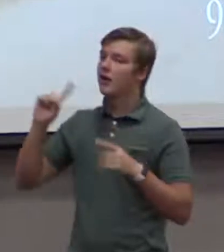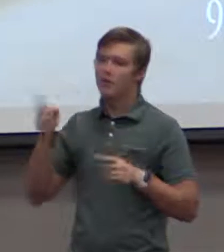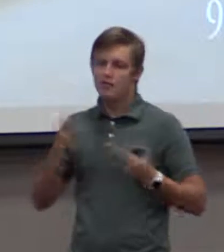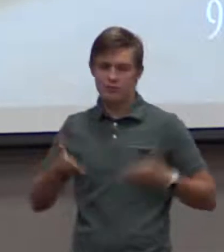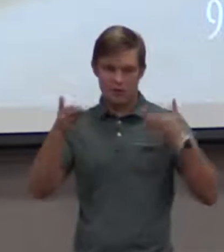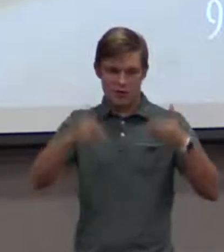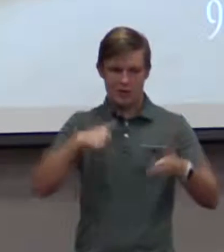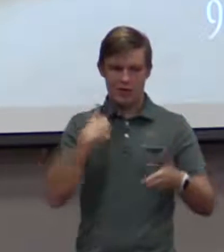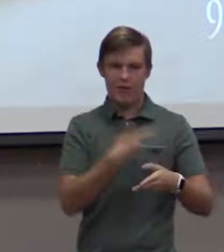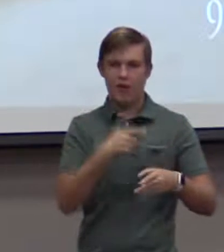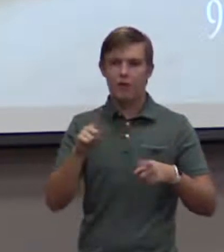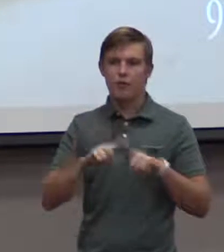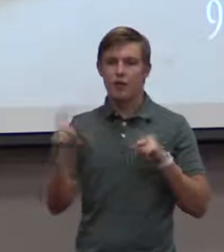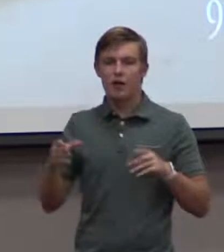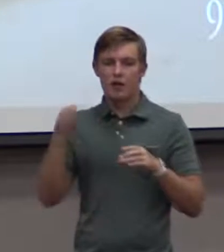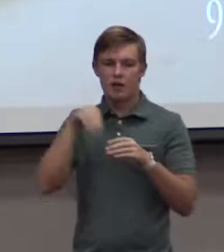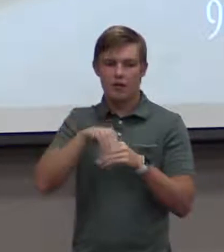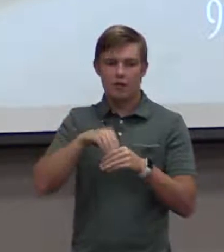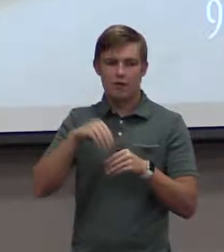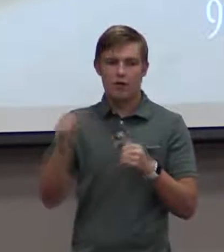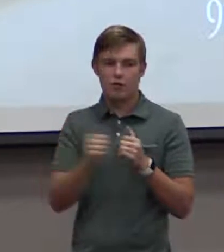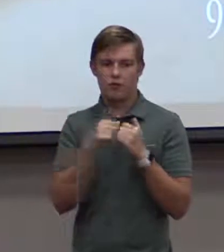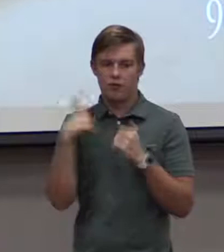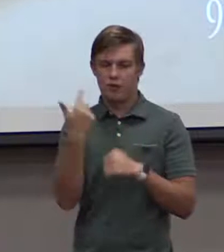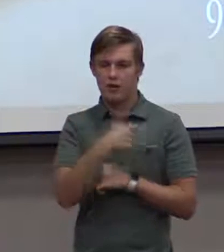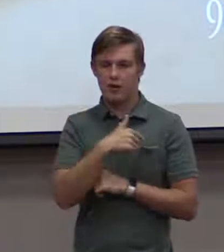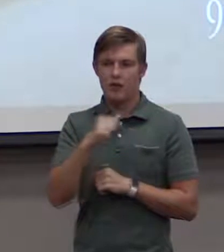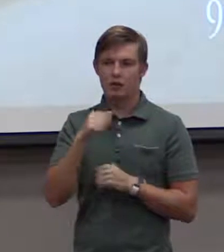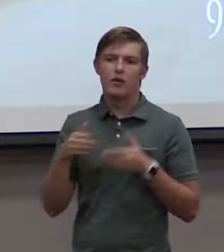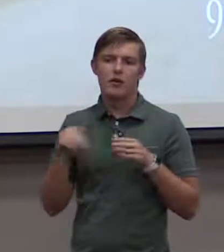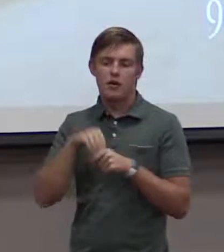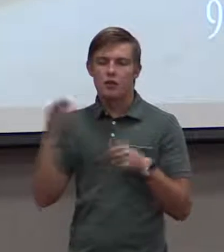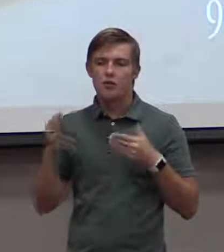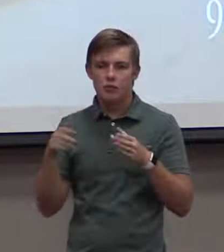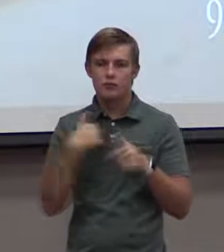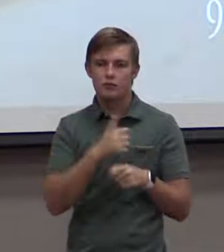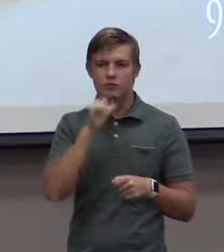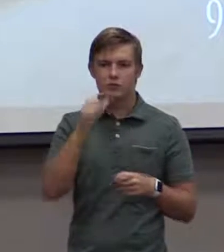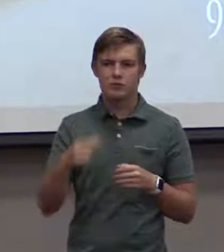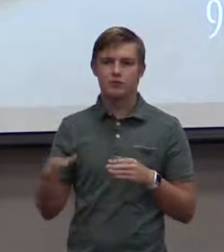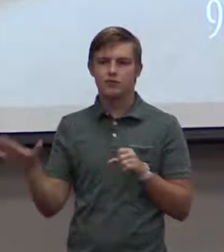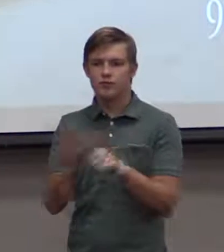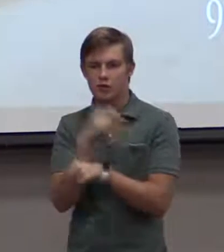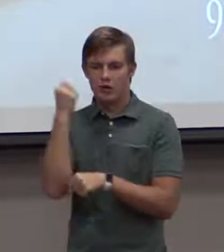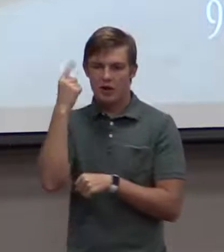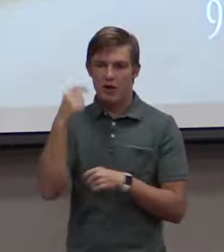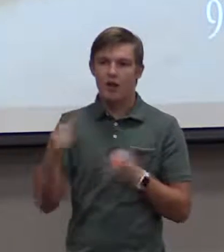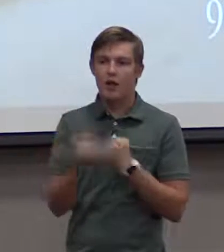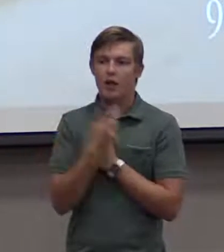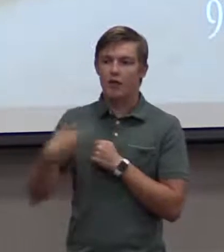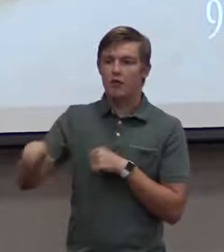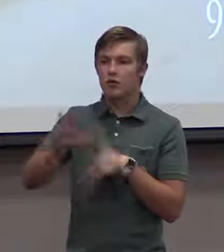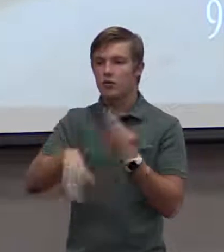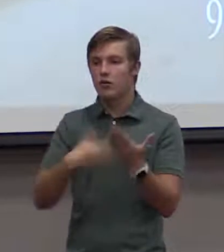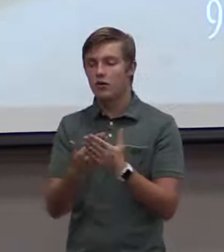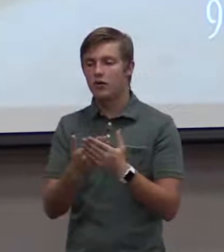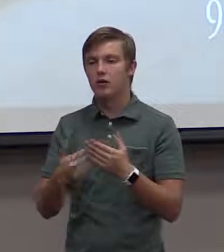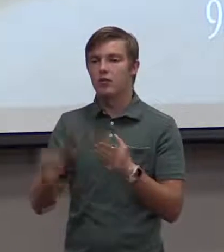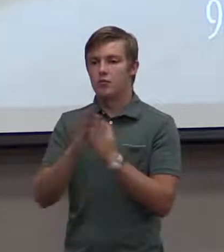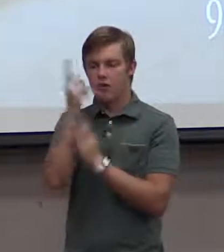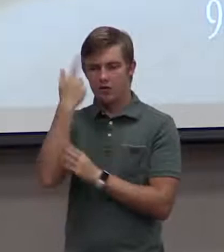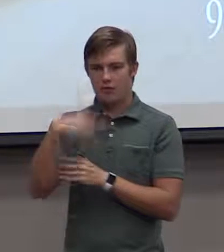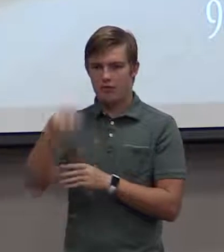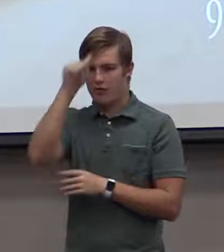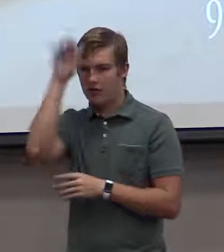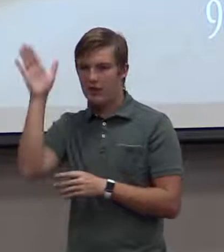continues and involved within us in ways we don't even totally understand, and that's good. So I love you all. Pray for Alaska, pray for